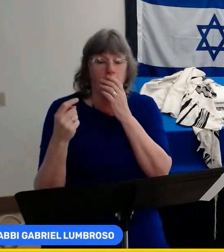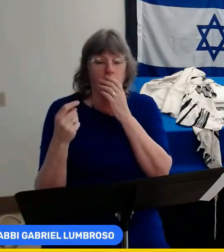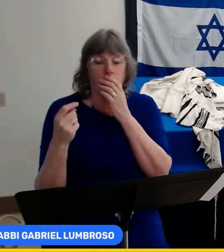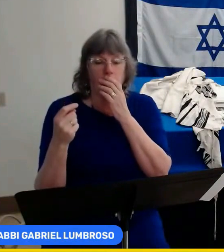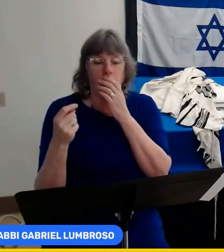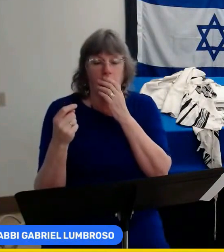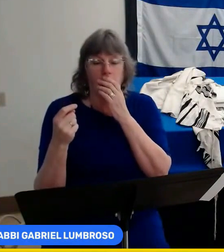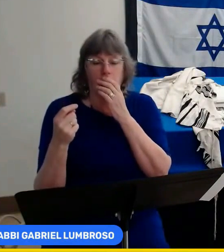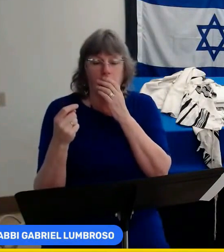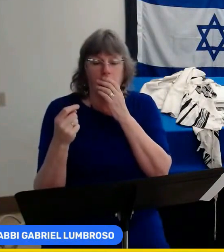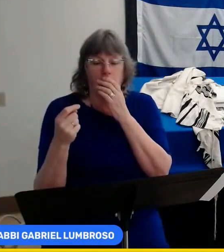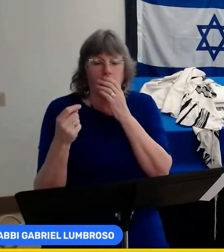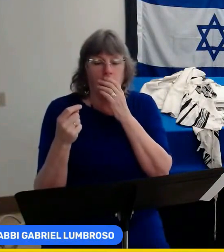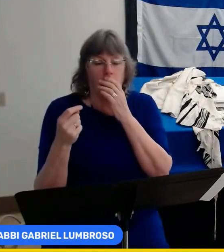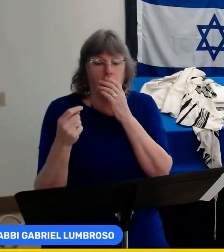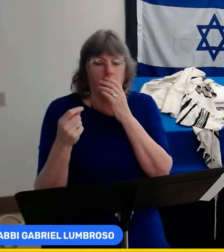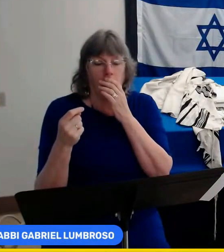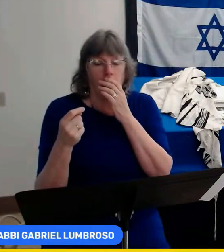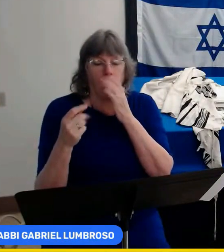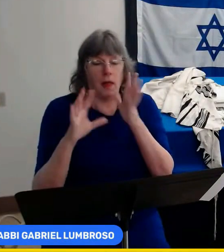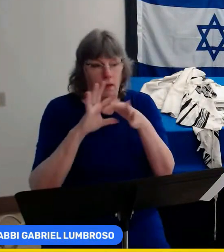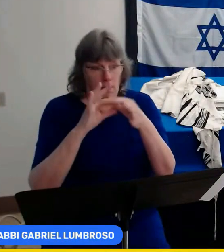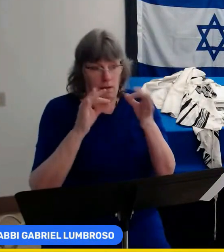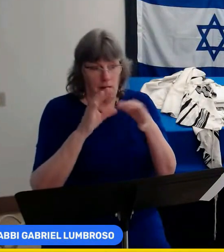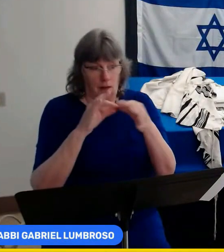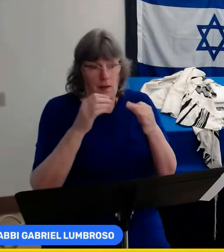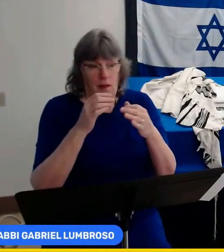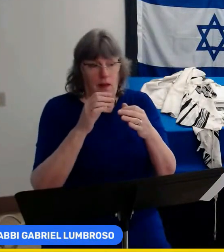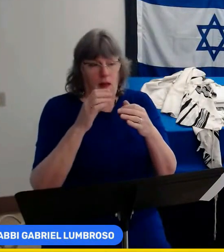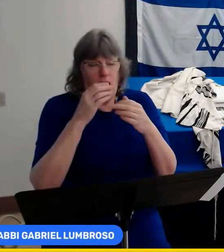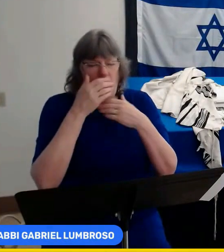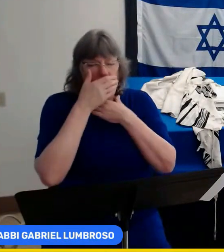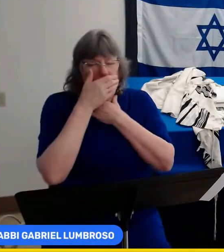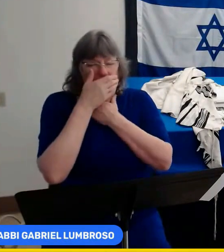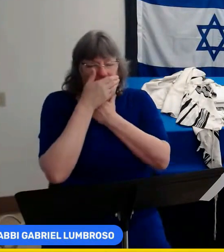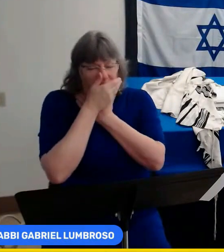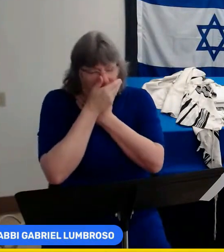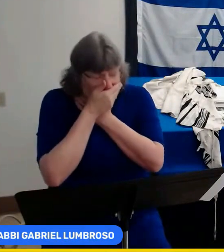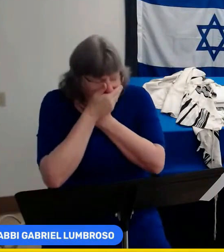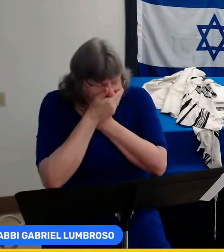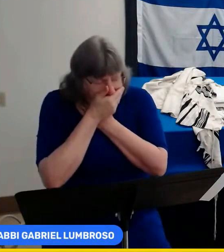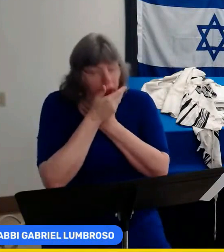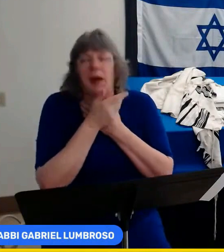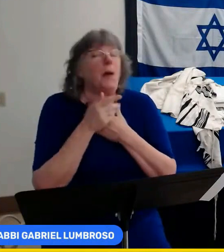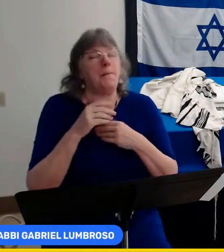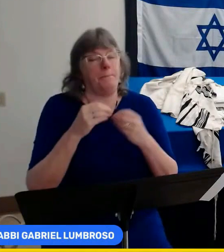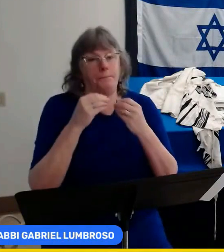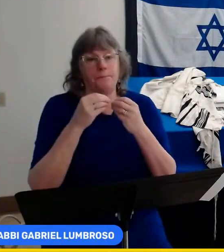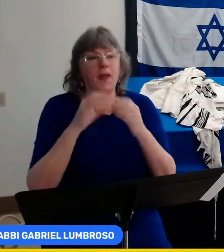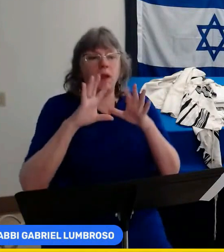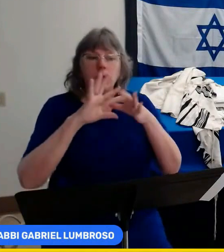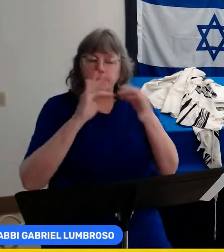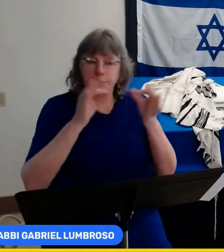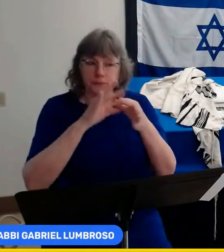11, with the story of Elisha at Mount Horeb.